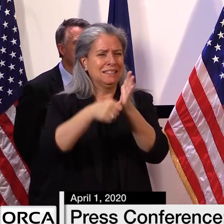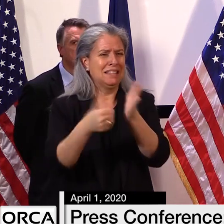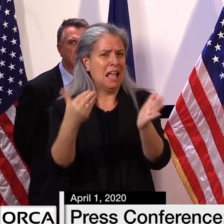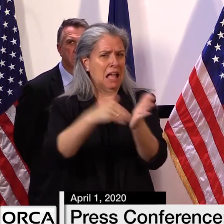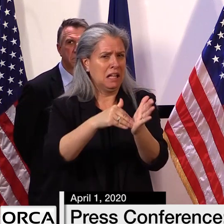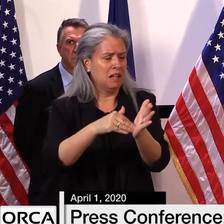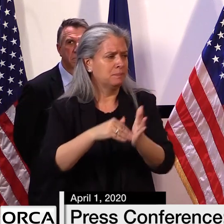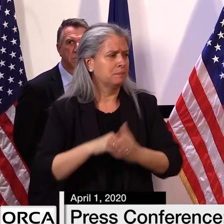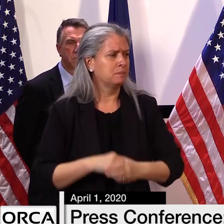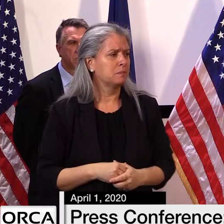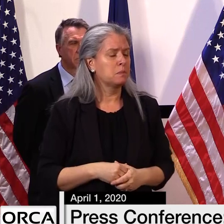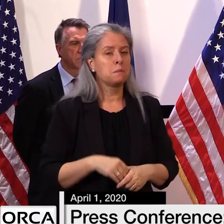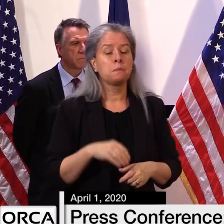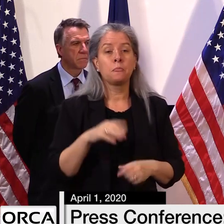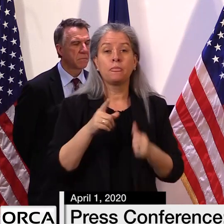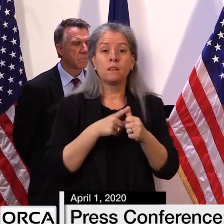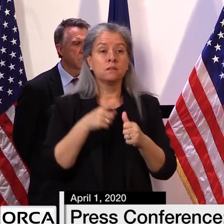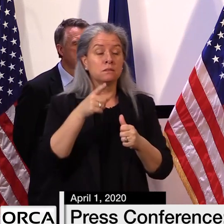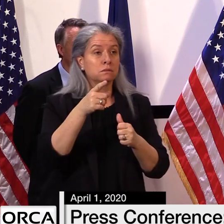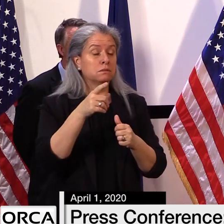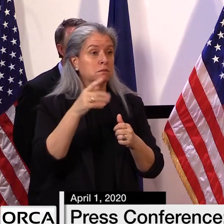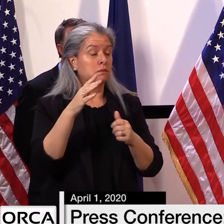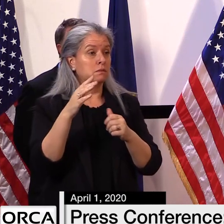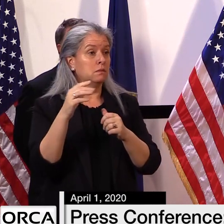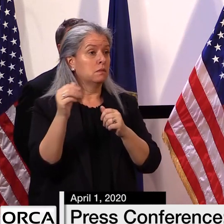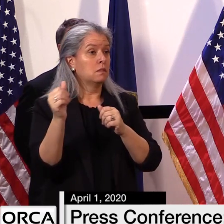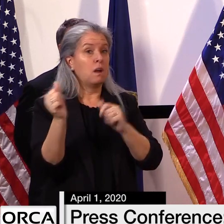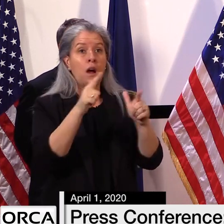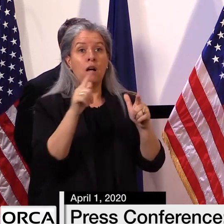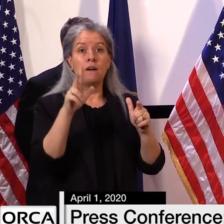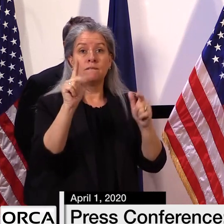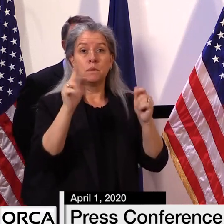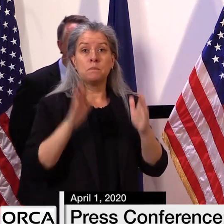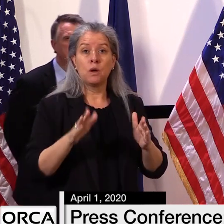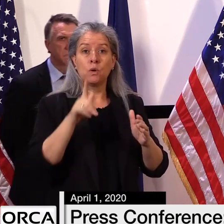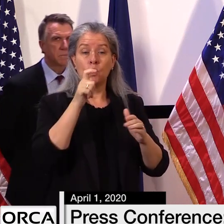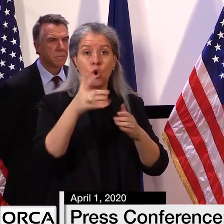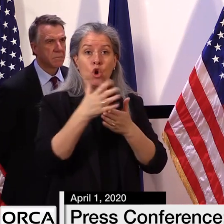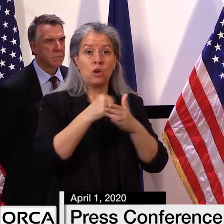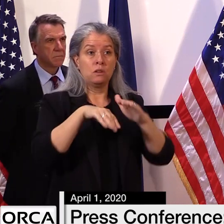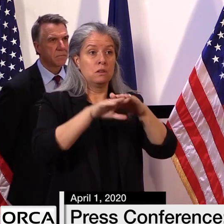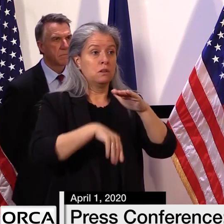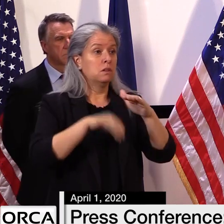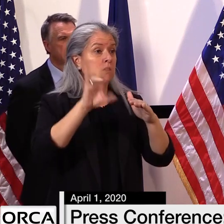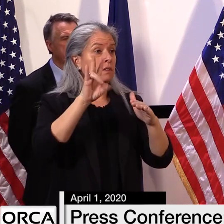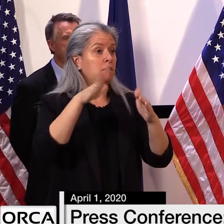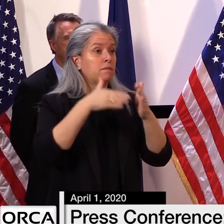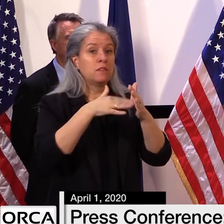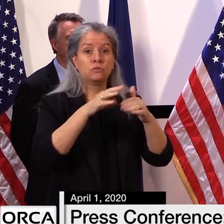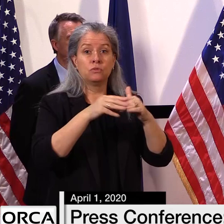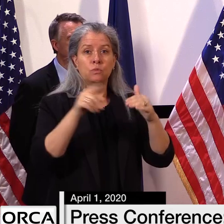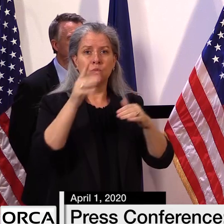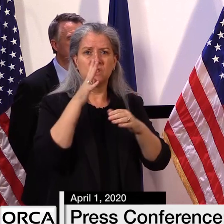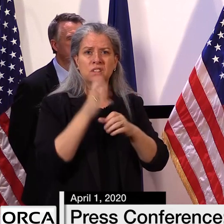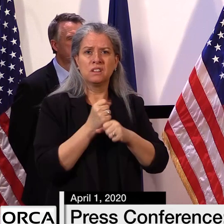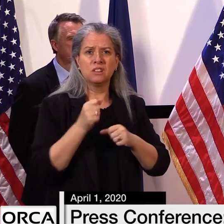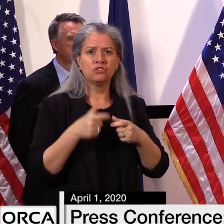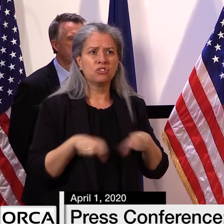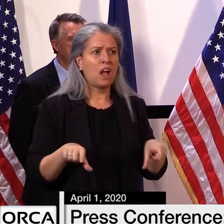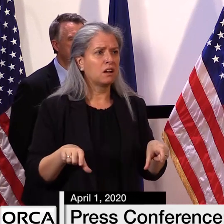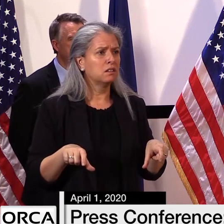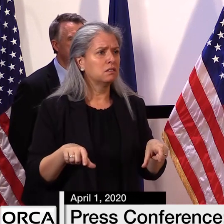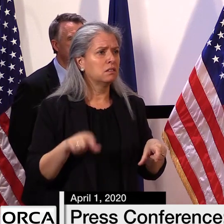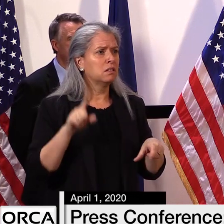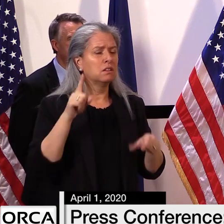one, a $1,200 check. Every single Vermonter whose income is $75,000 or less is entitled